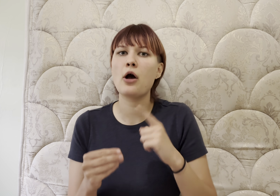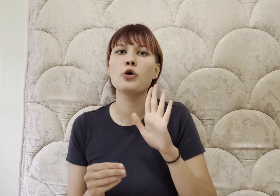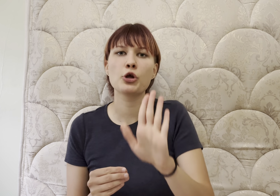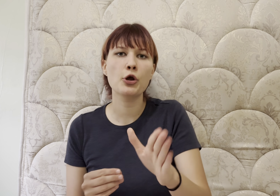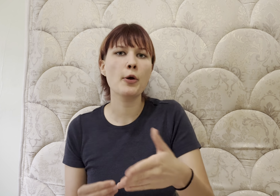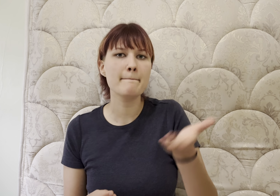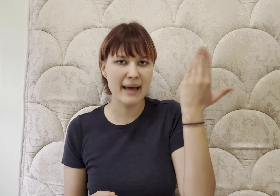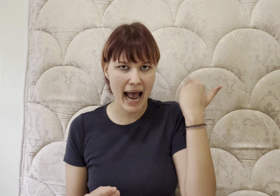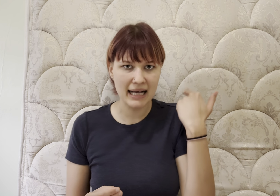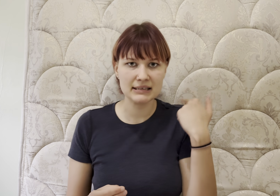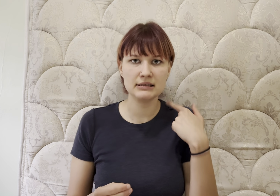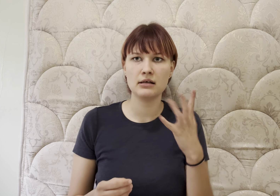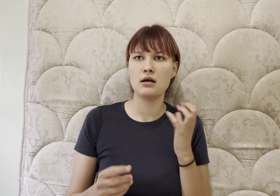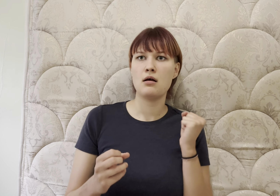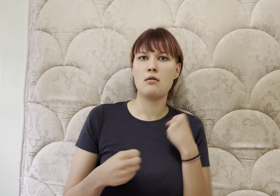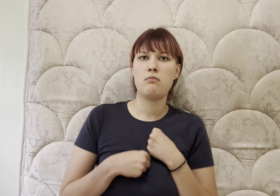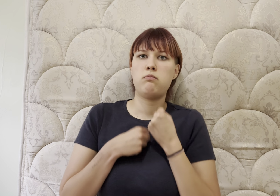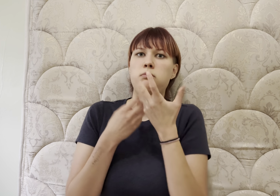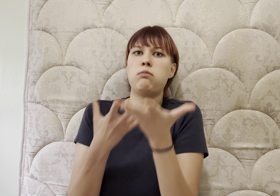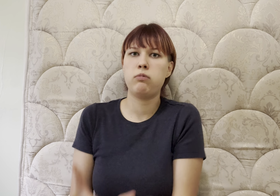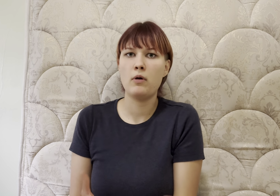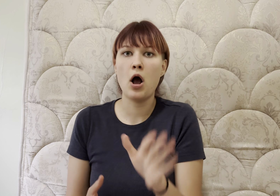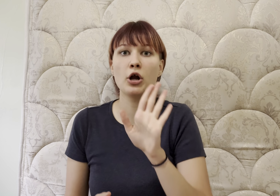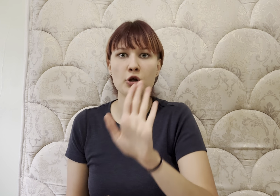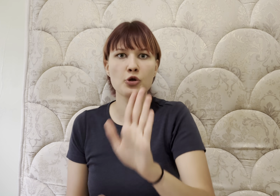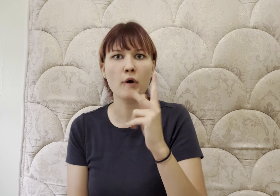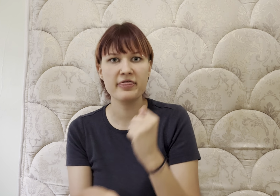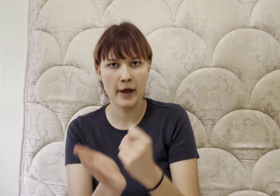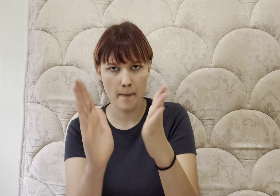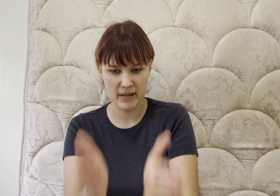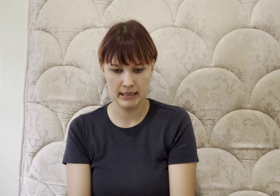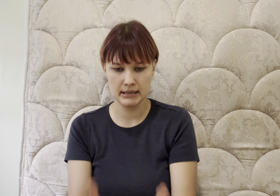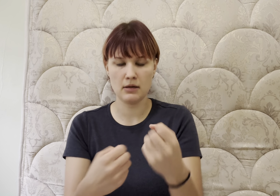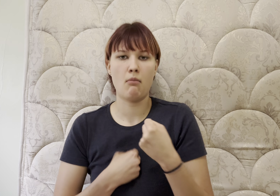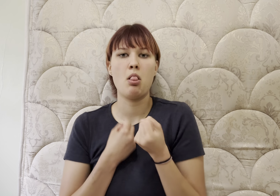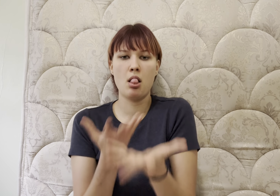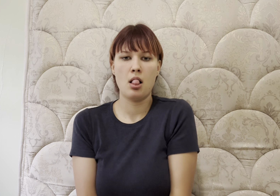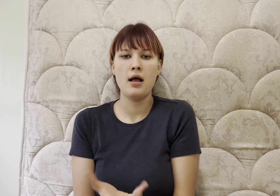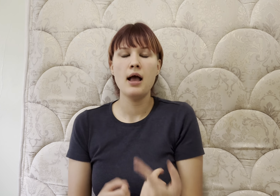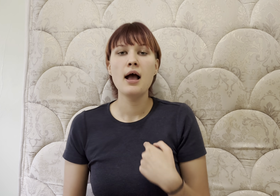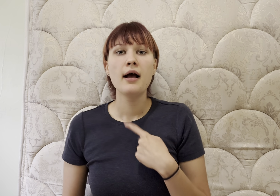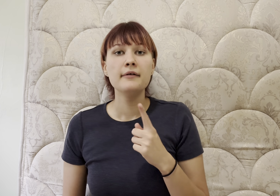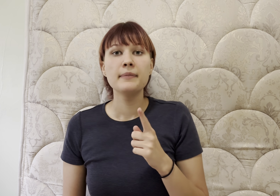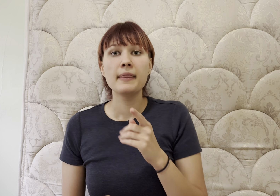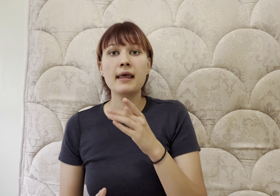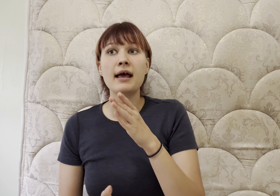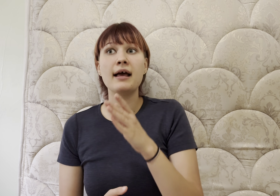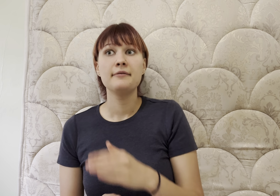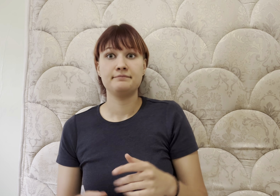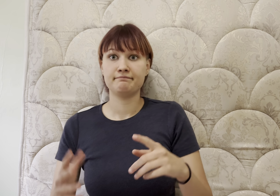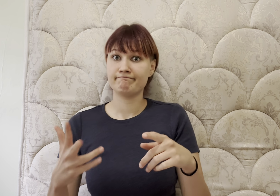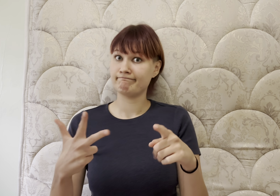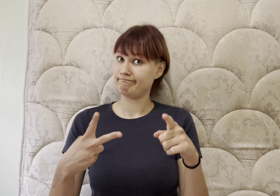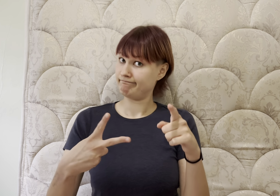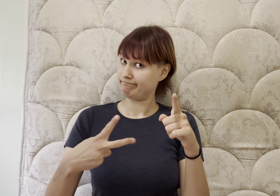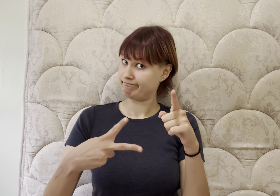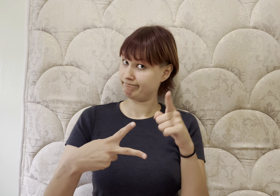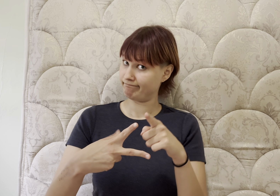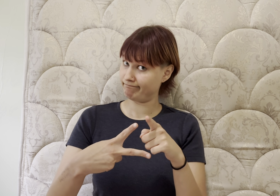issues. That was psychoanalysis. Next, I'm talking about humanist psychotherapy or humanist therapy, which